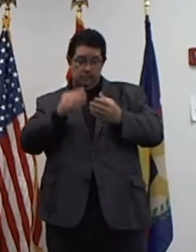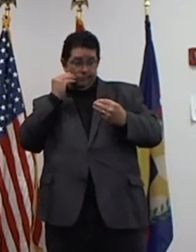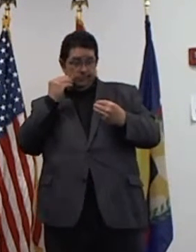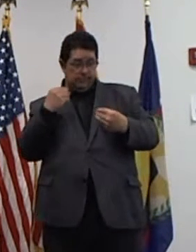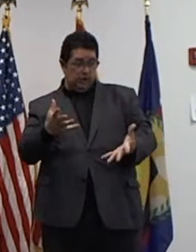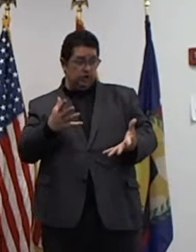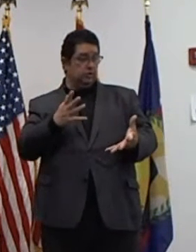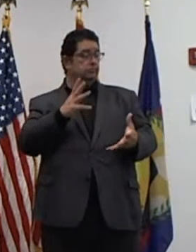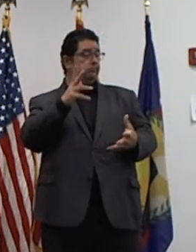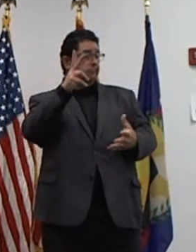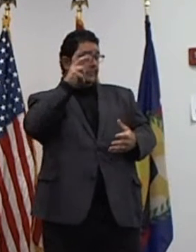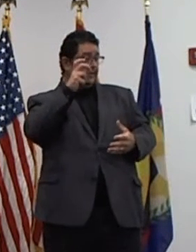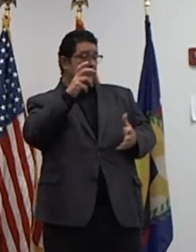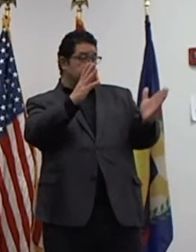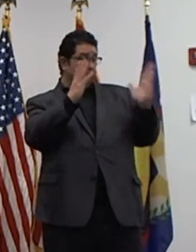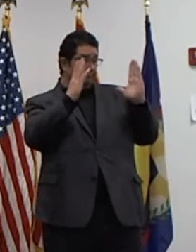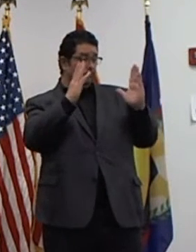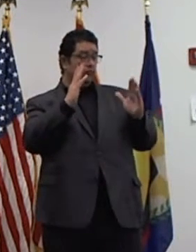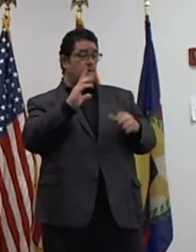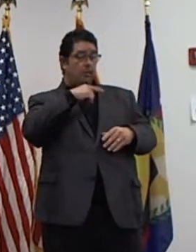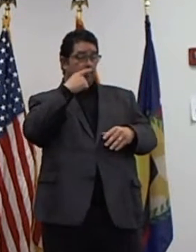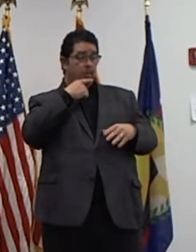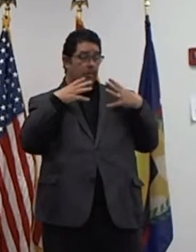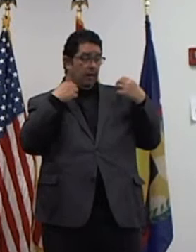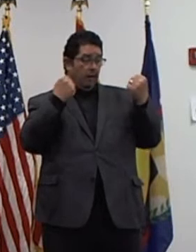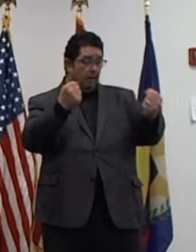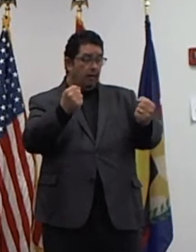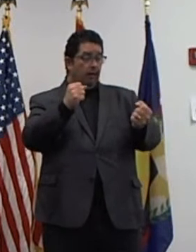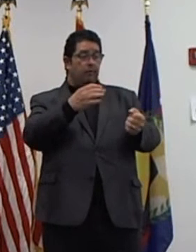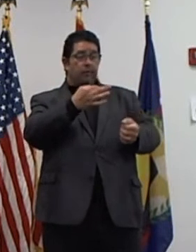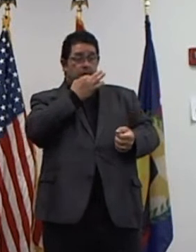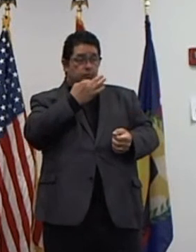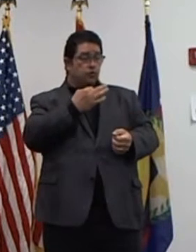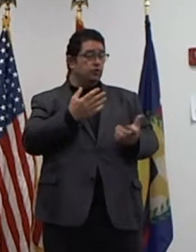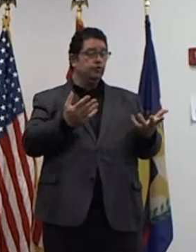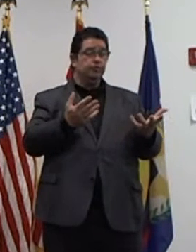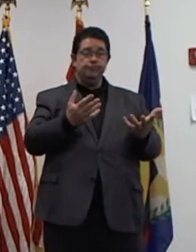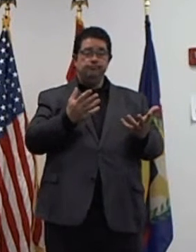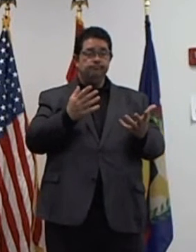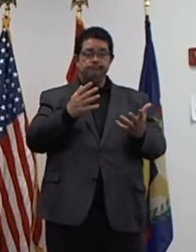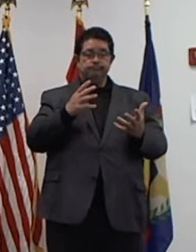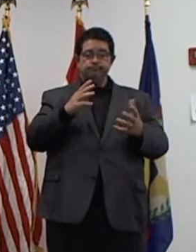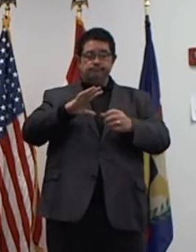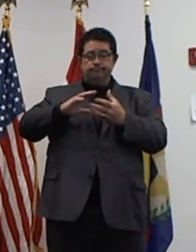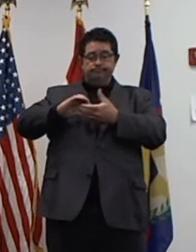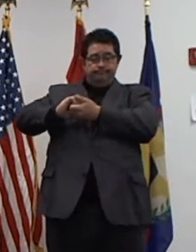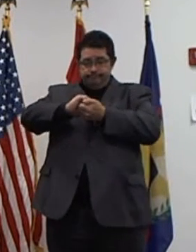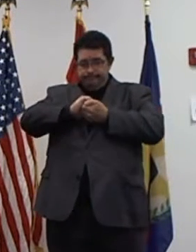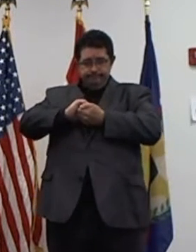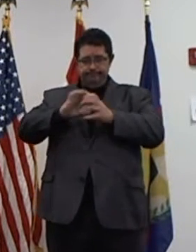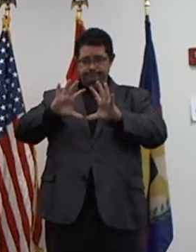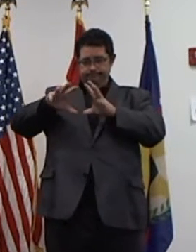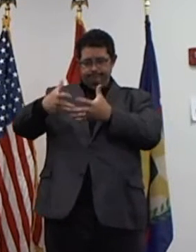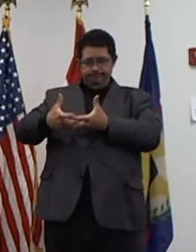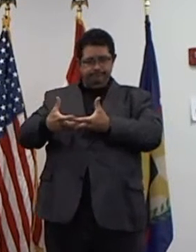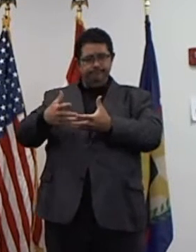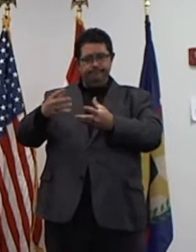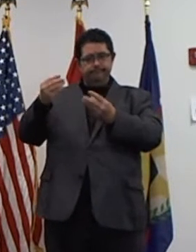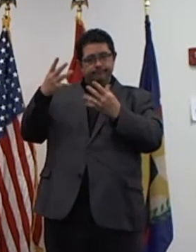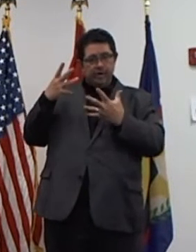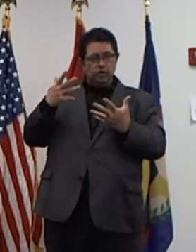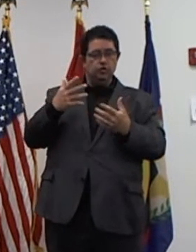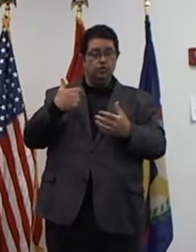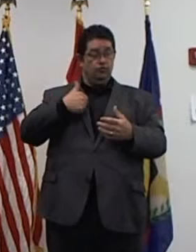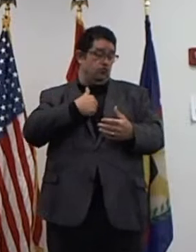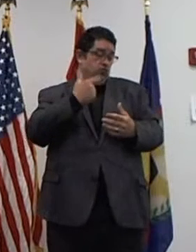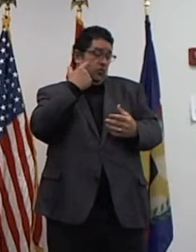to listen to our public health experts, our medical experts, the pandemic task force data, and we think we're moving in the